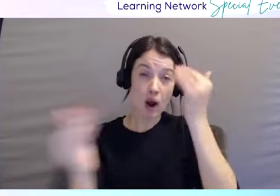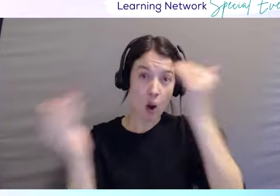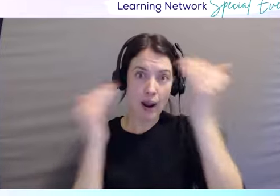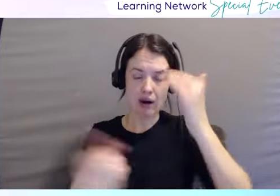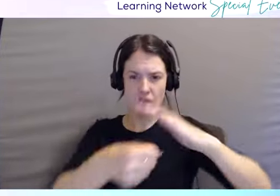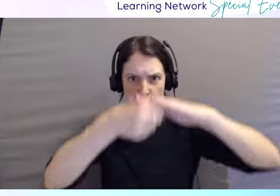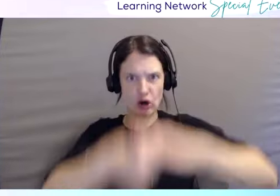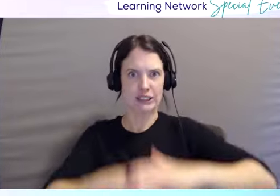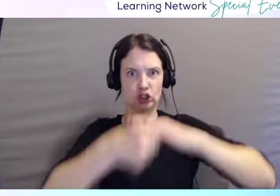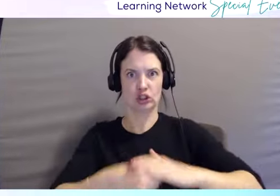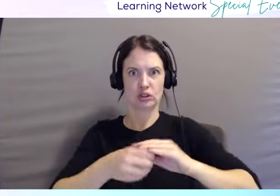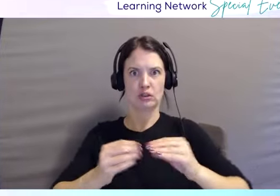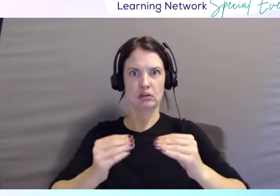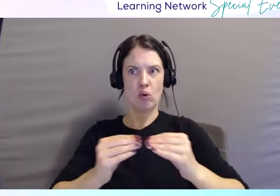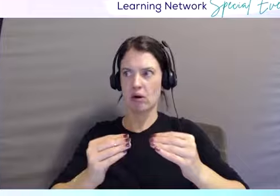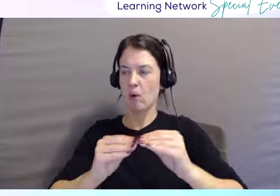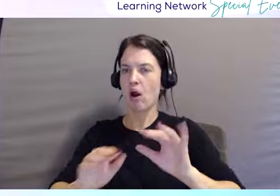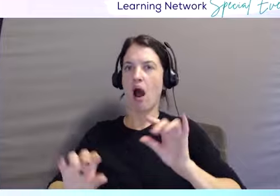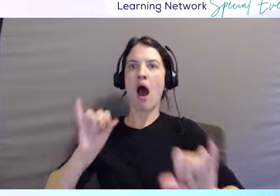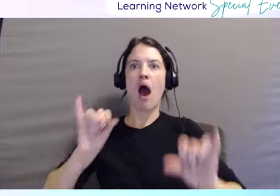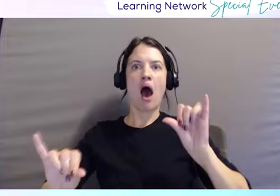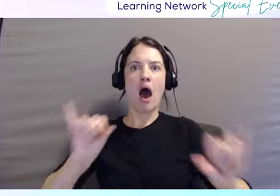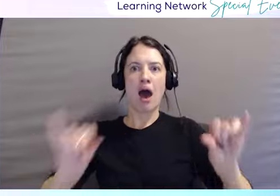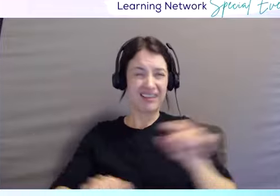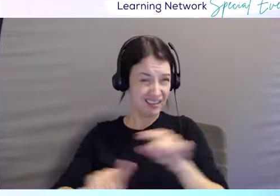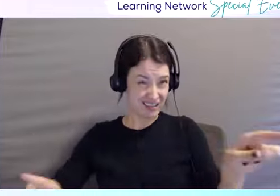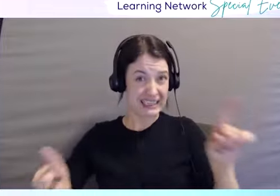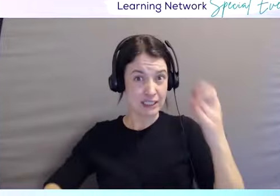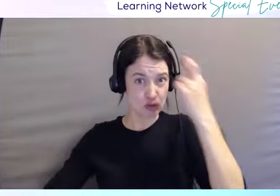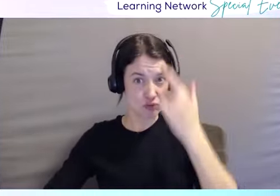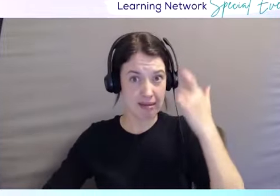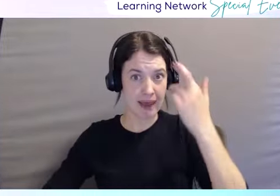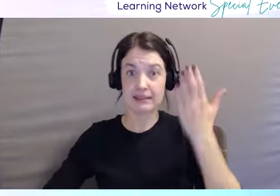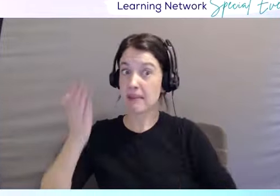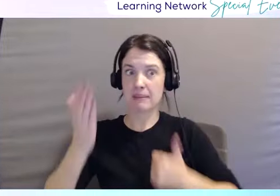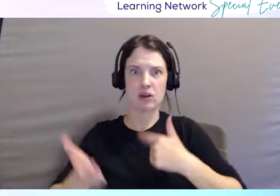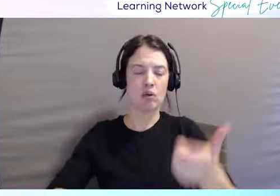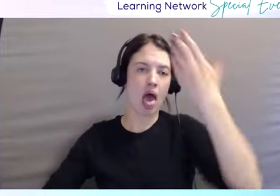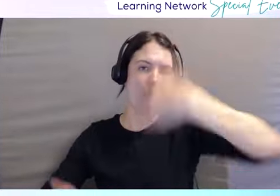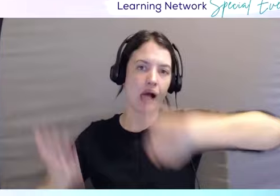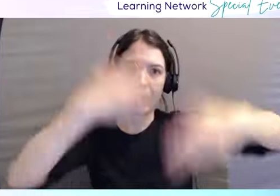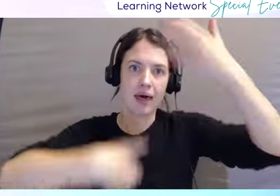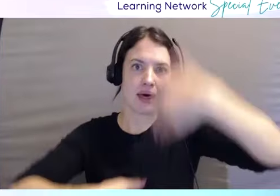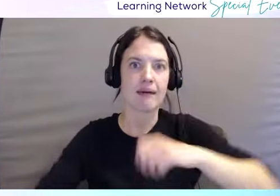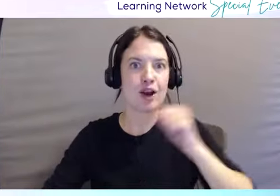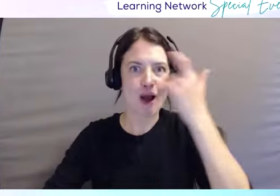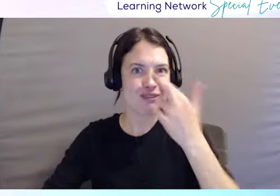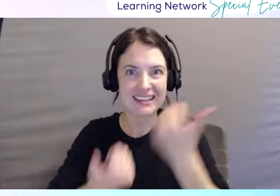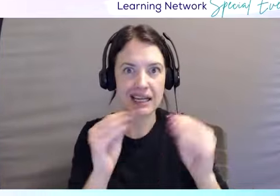there that we often fail to see or have stopped seeing is number one. And these books